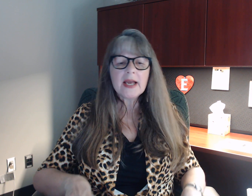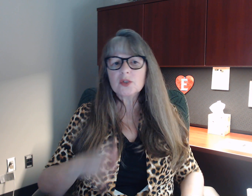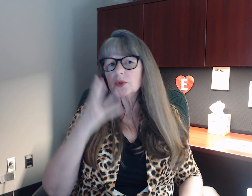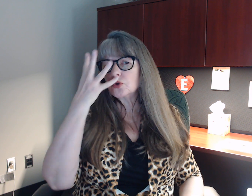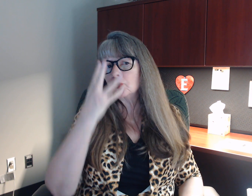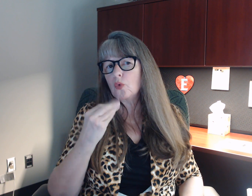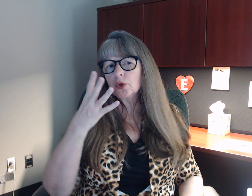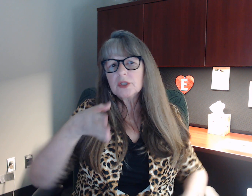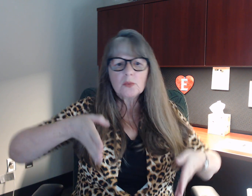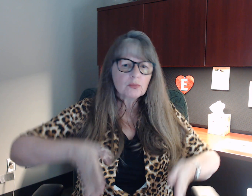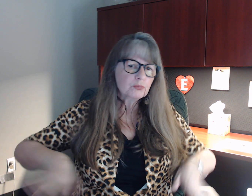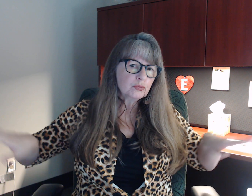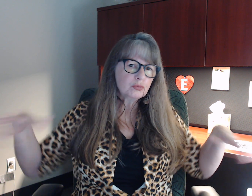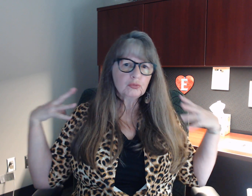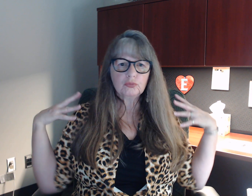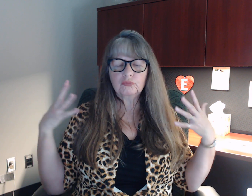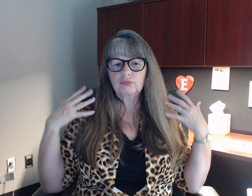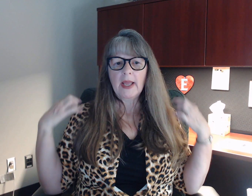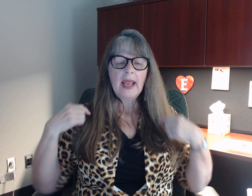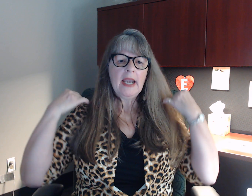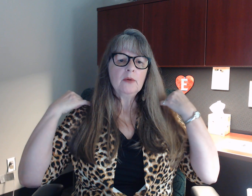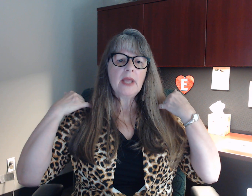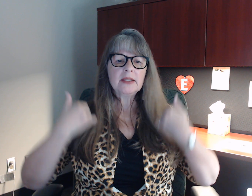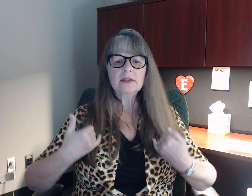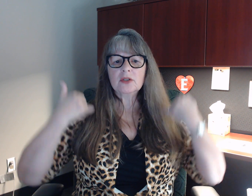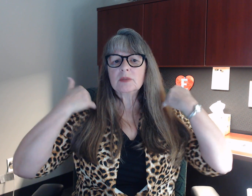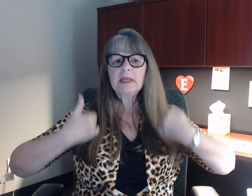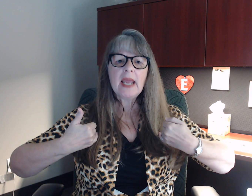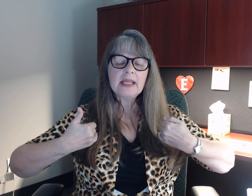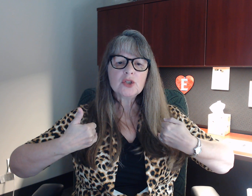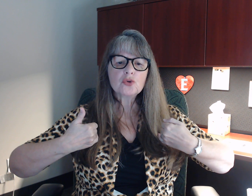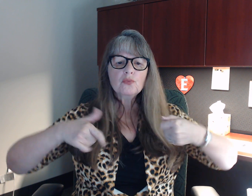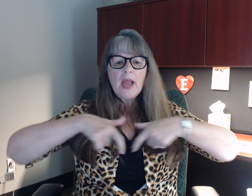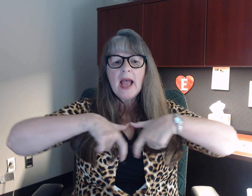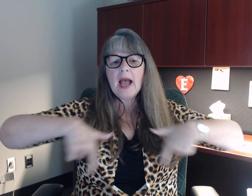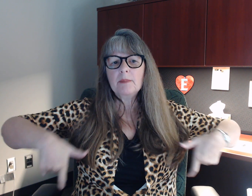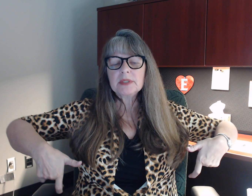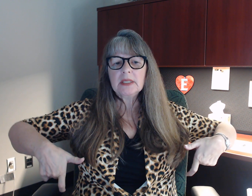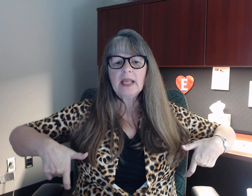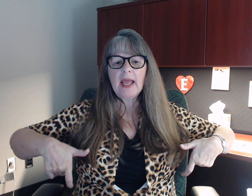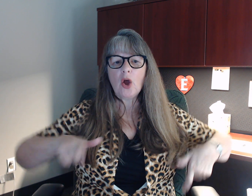was gorgeous. And it had the spaghetti straps, and it had all